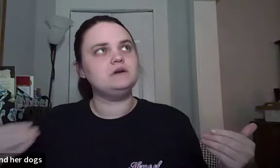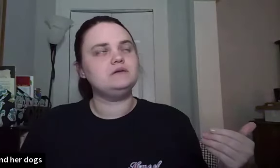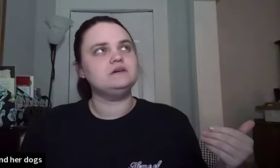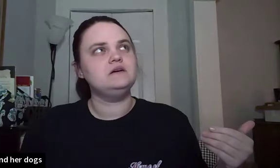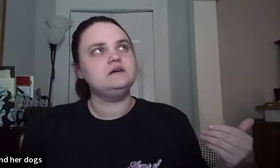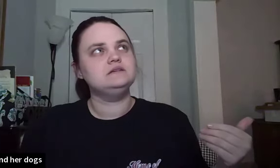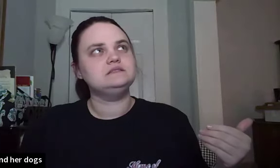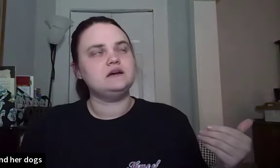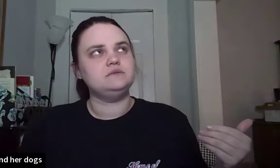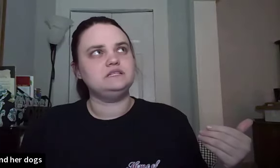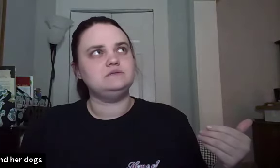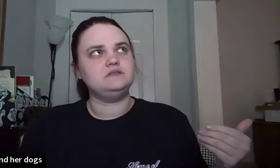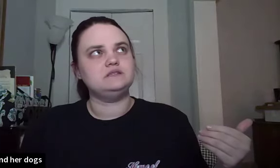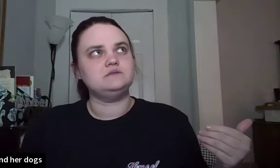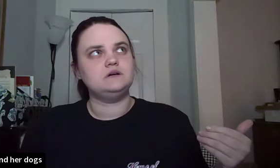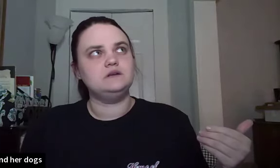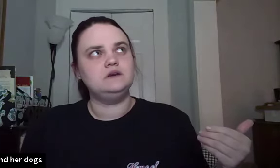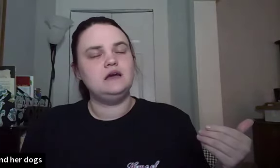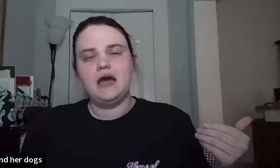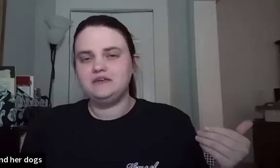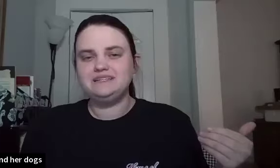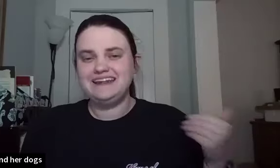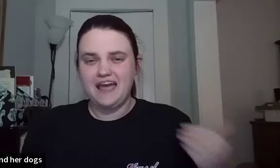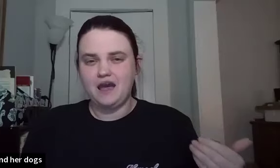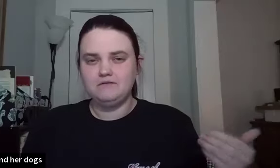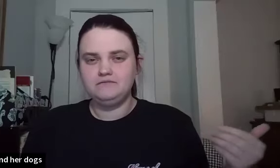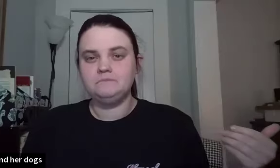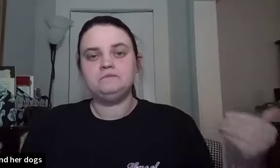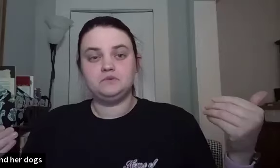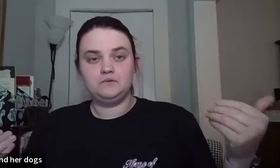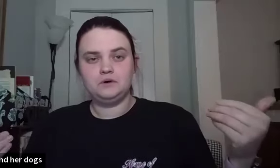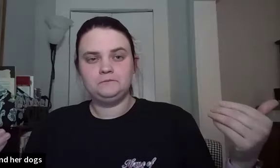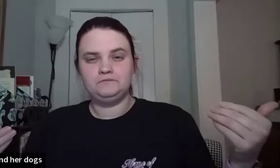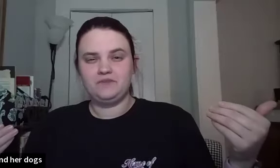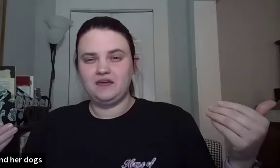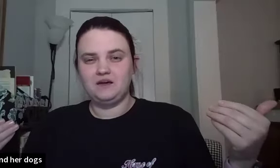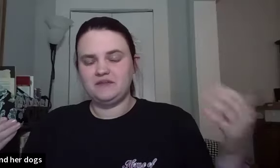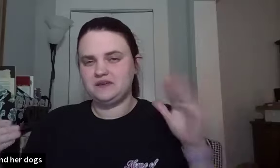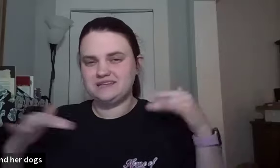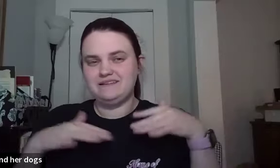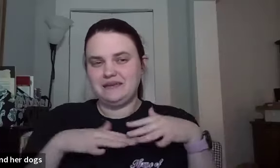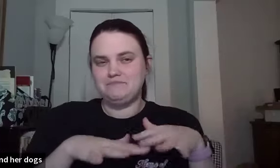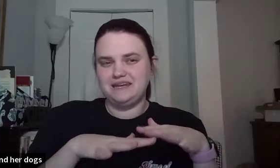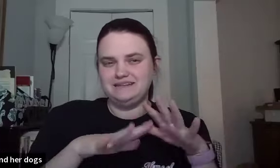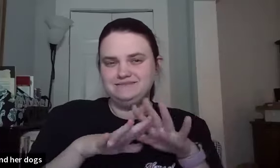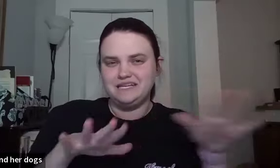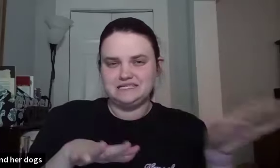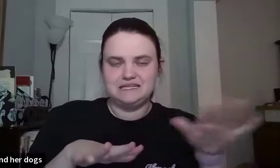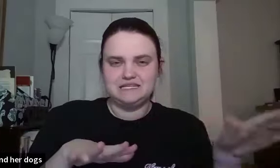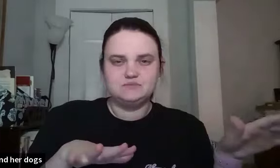what sign we did with this one. I think we did have before. I think it was kind of like embedded in a sentence before,